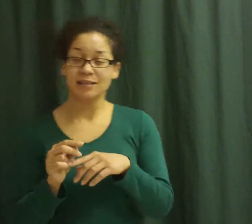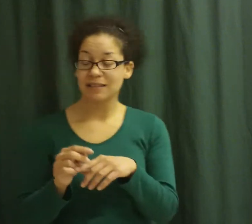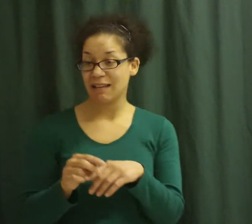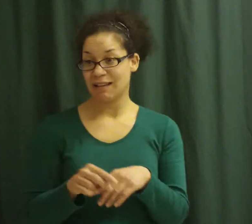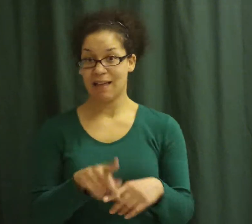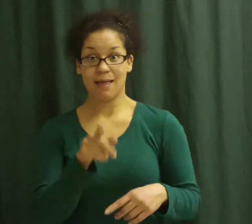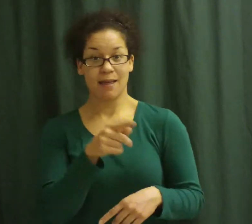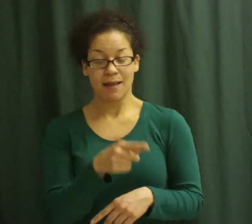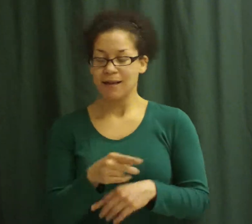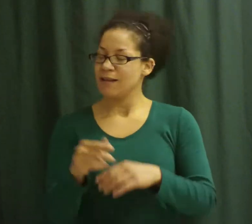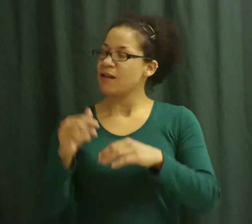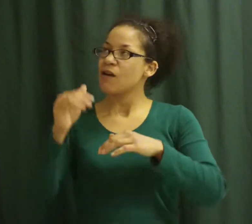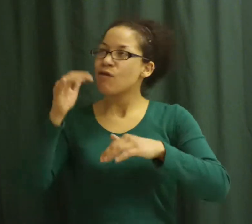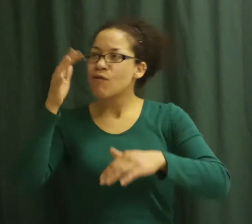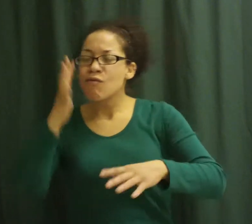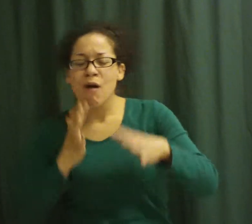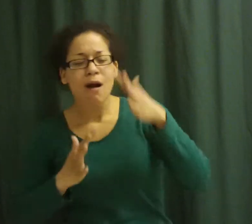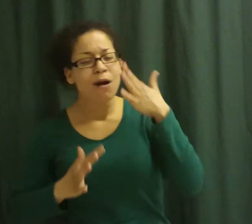was terrible.